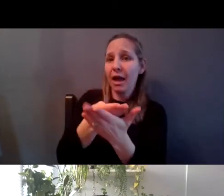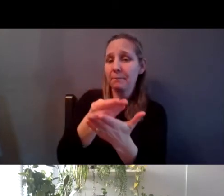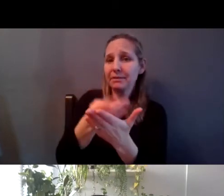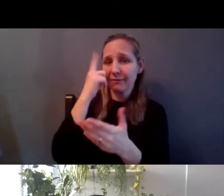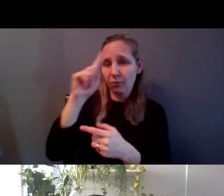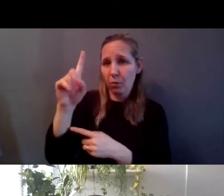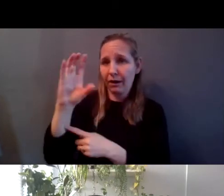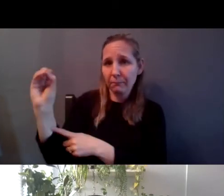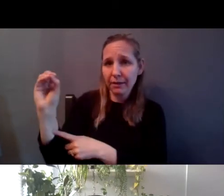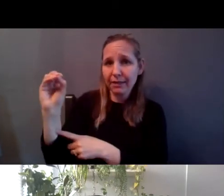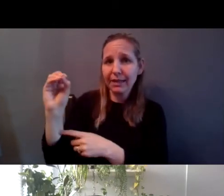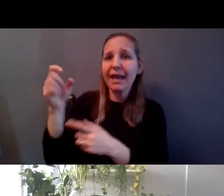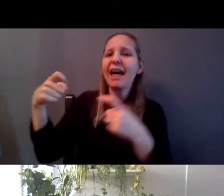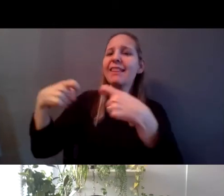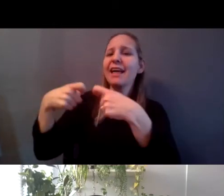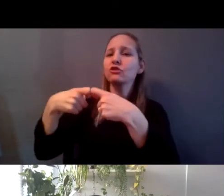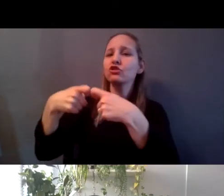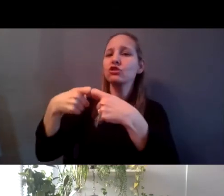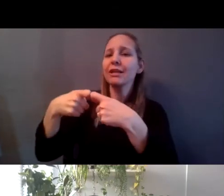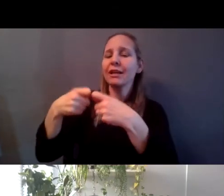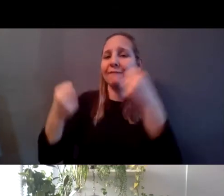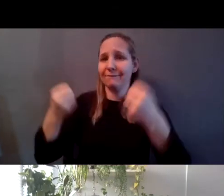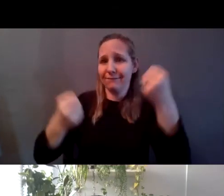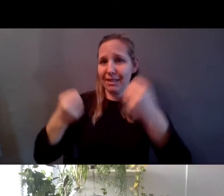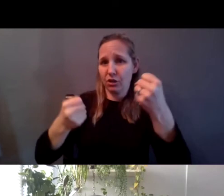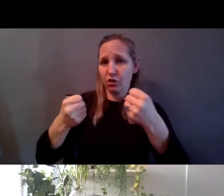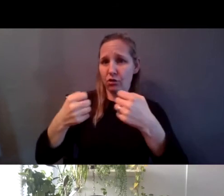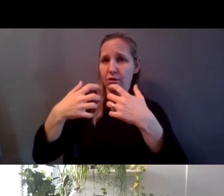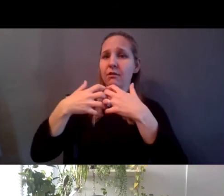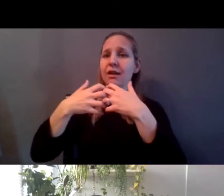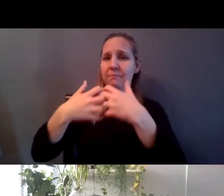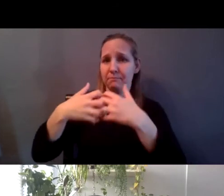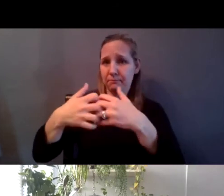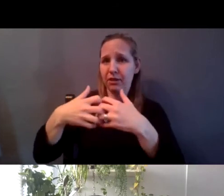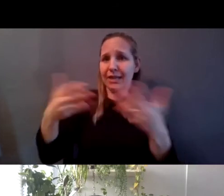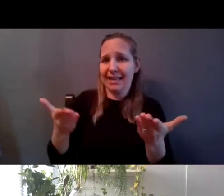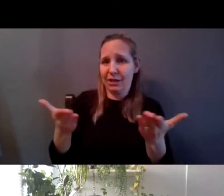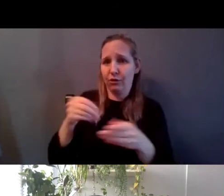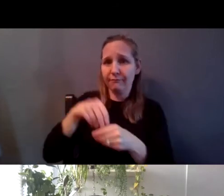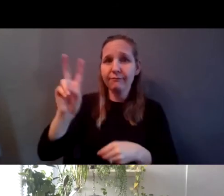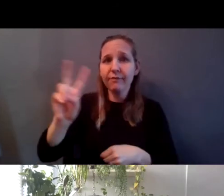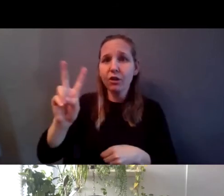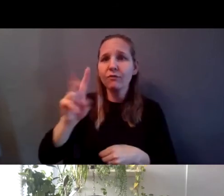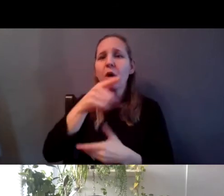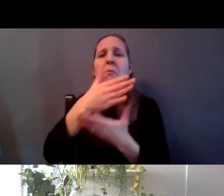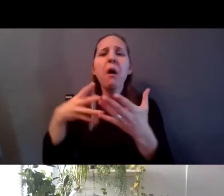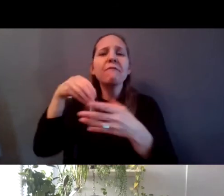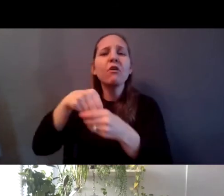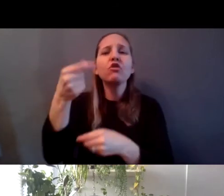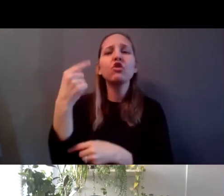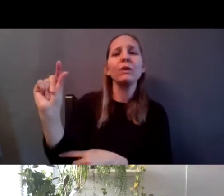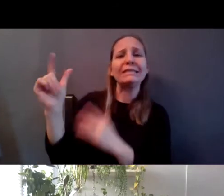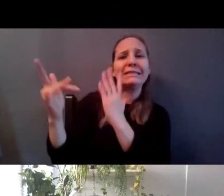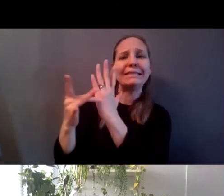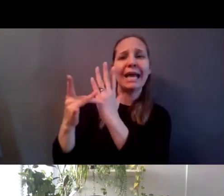light electric vehicle manufacturer based in Vancouver, part of our green tech sector. And he's